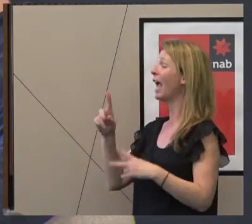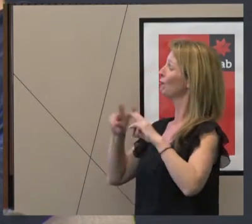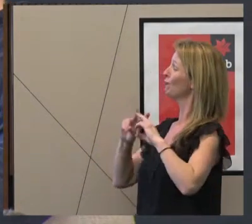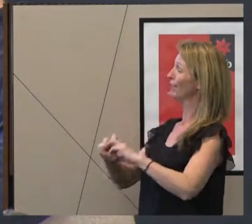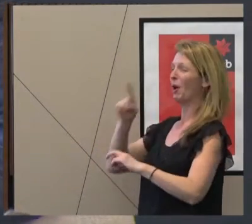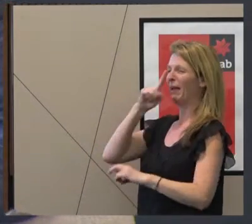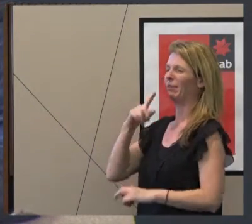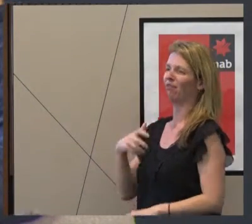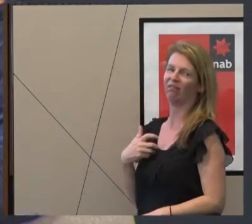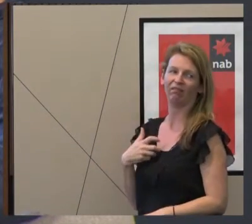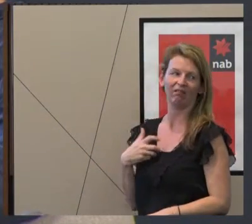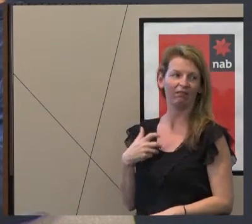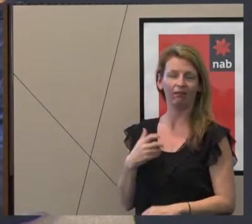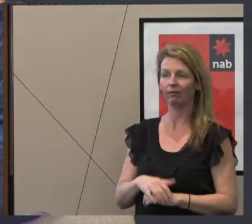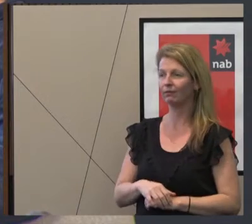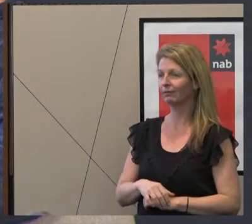word research.